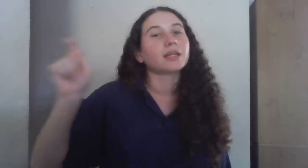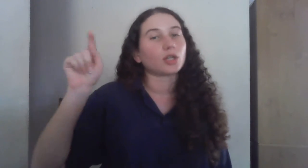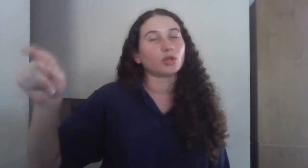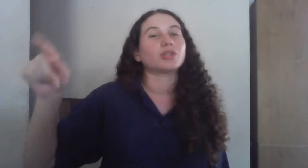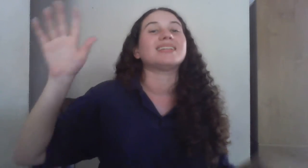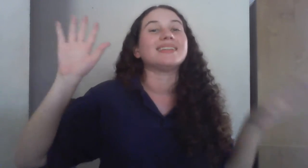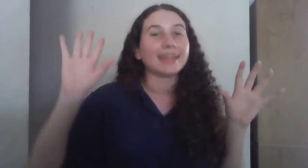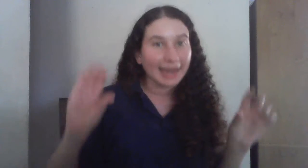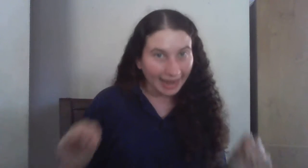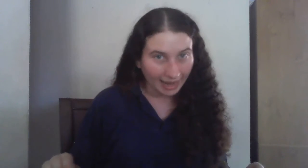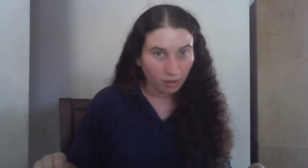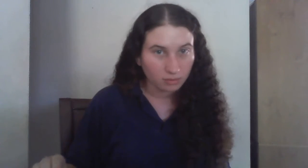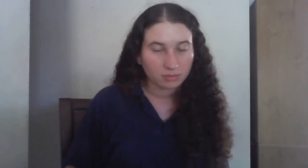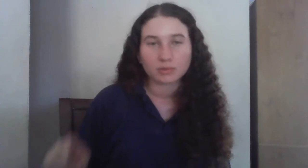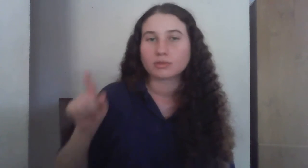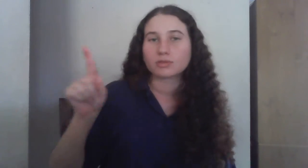a cookie now.